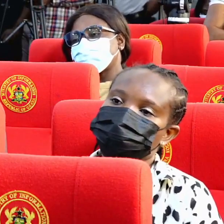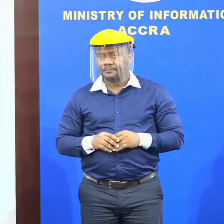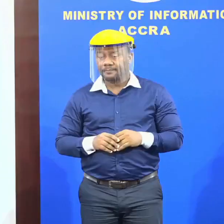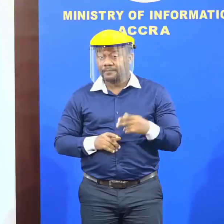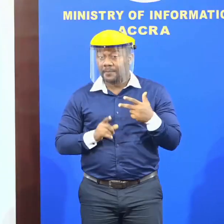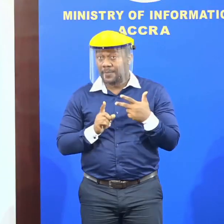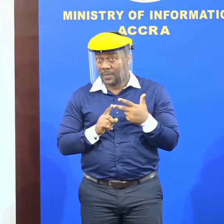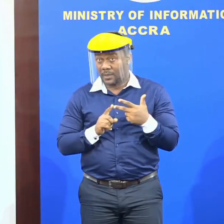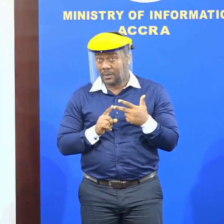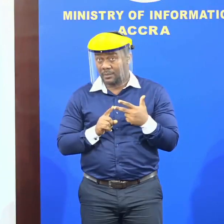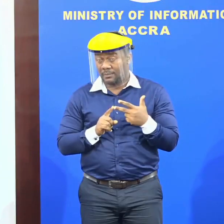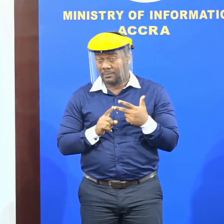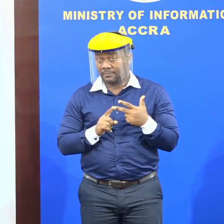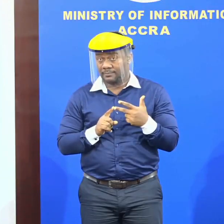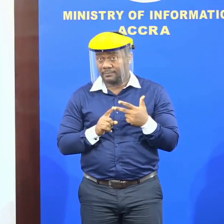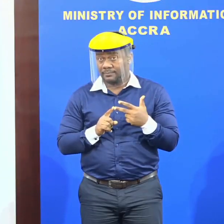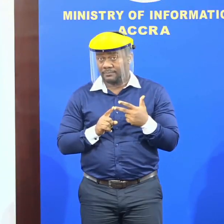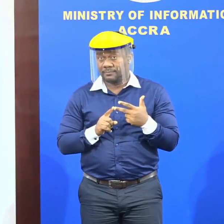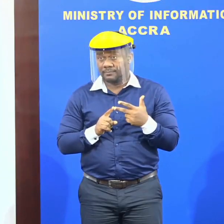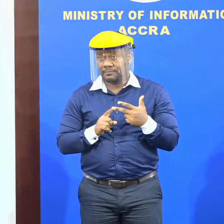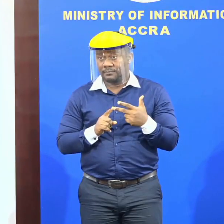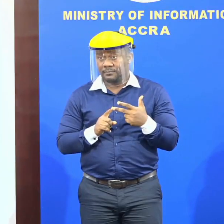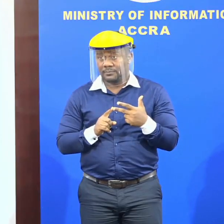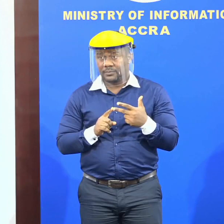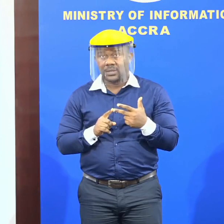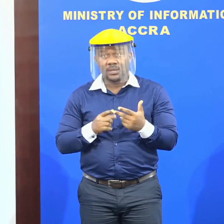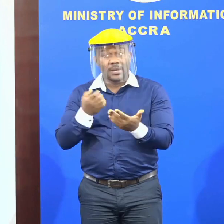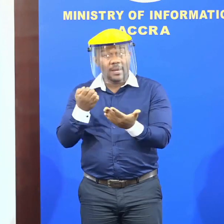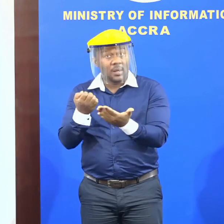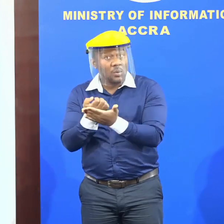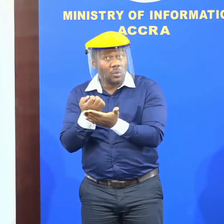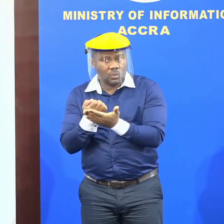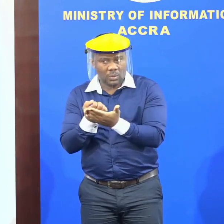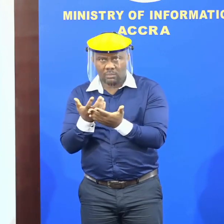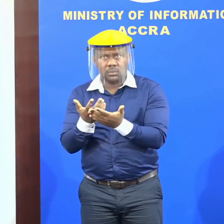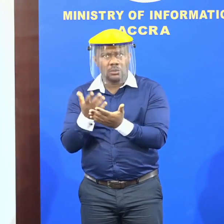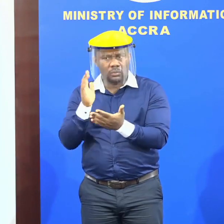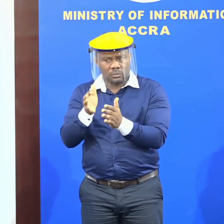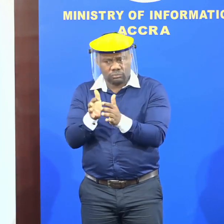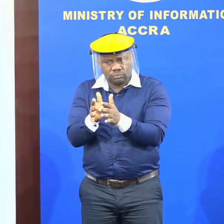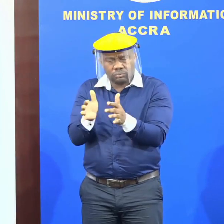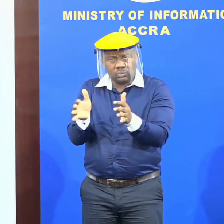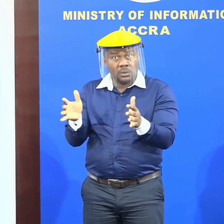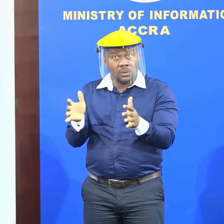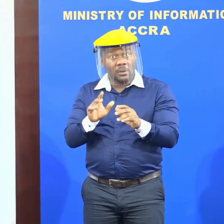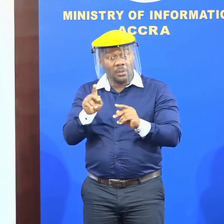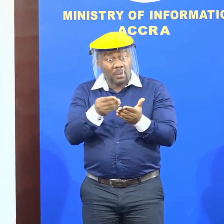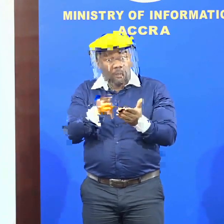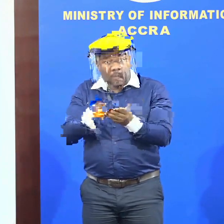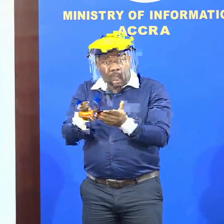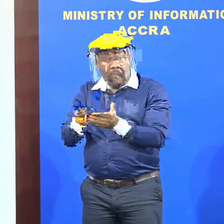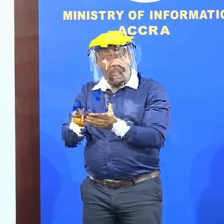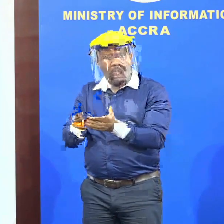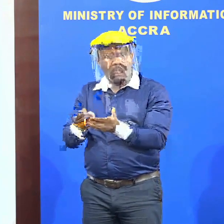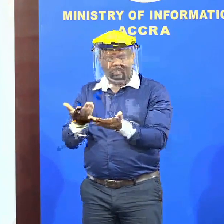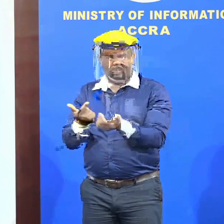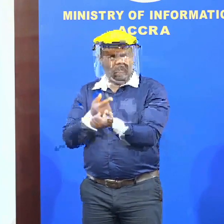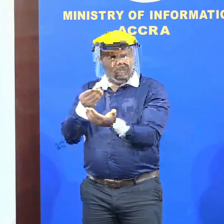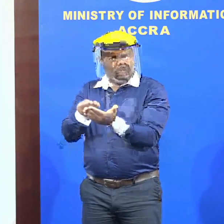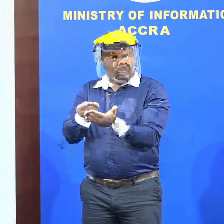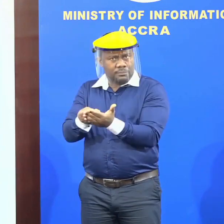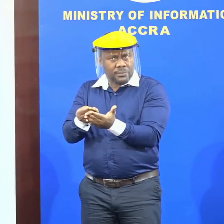helping growing our economy, because the people who rely on chocolate are a lot, and our expectation is that as Ghanaians, our people who